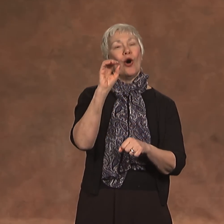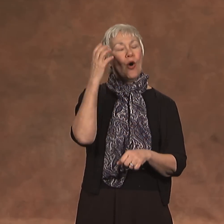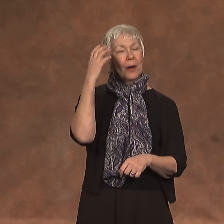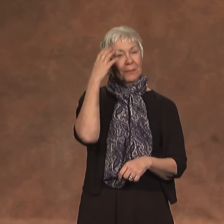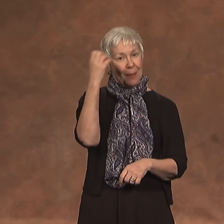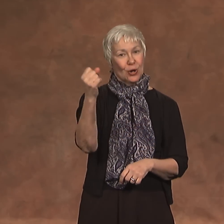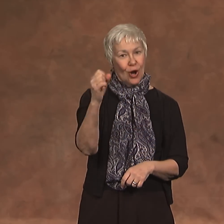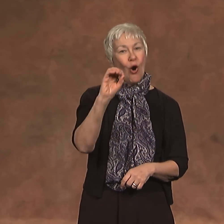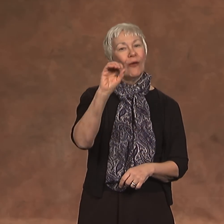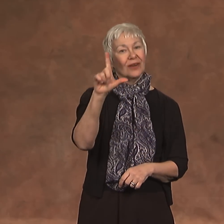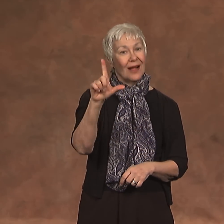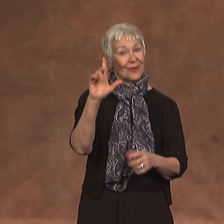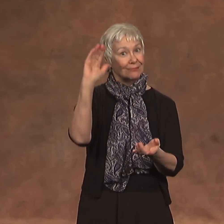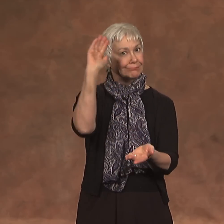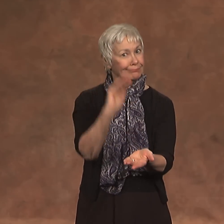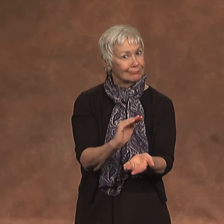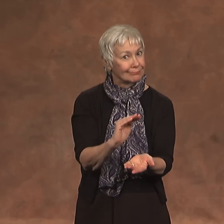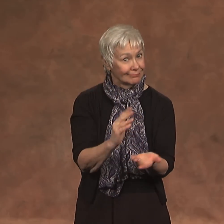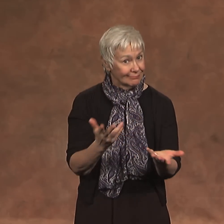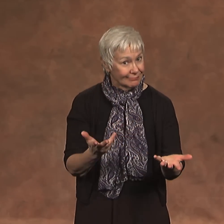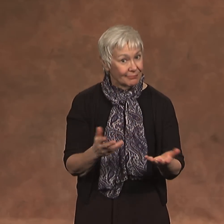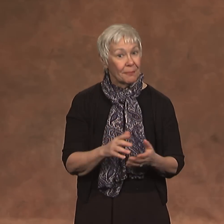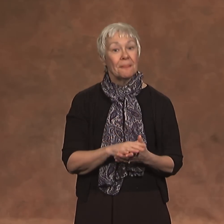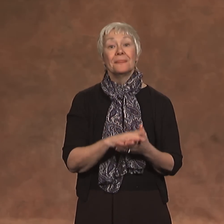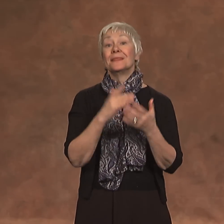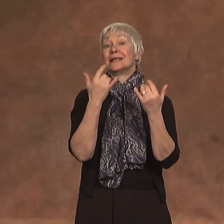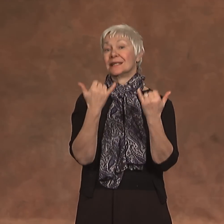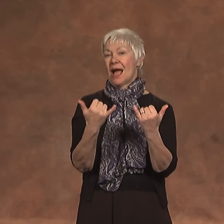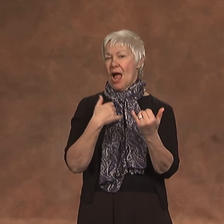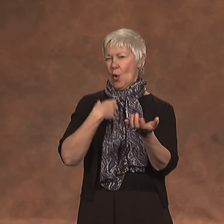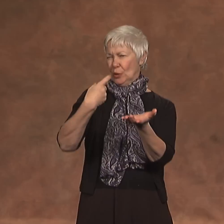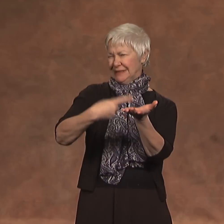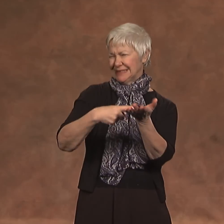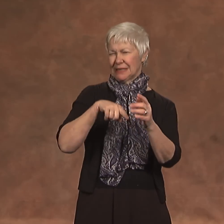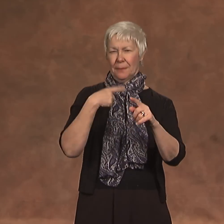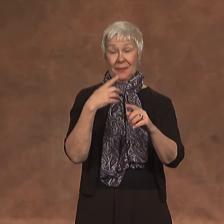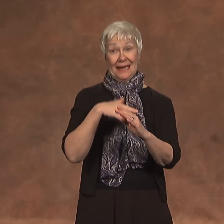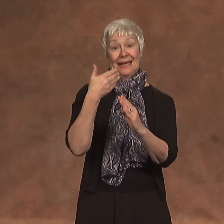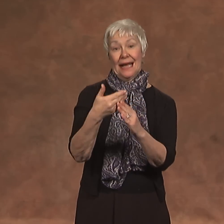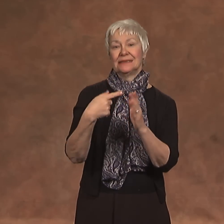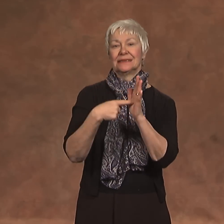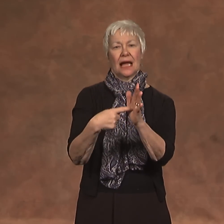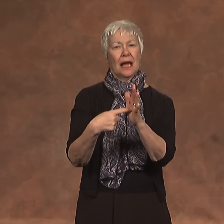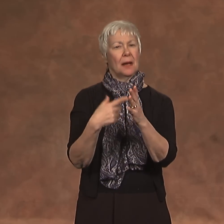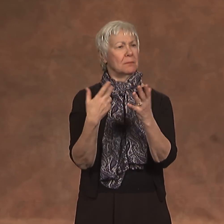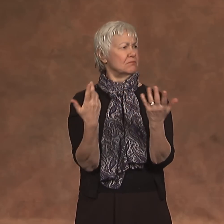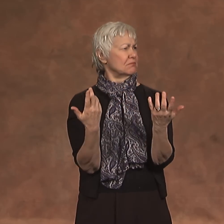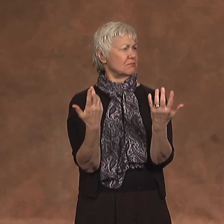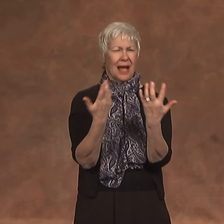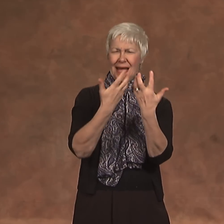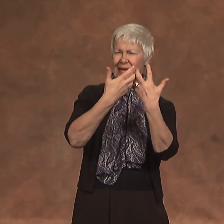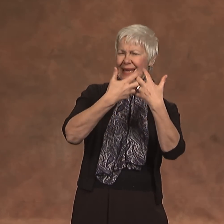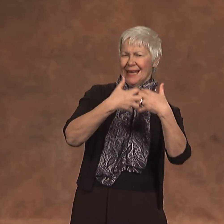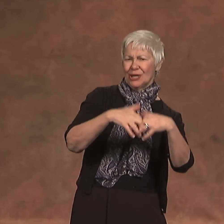potential for working memory overload. Now I'd like to talk about another example, how to integrate visual